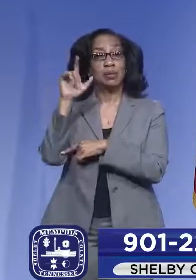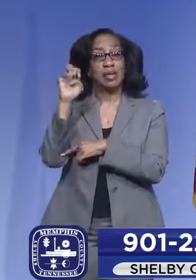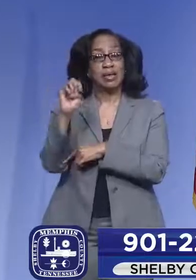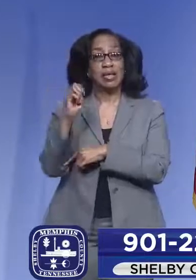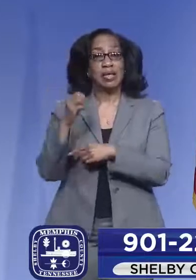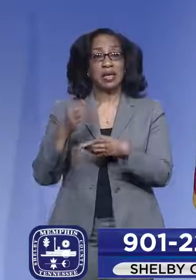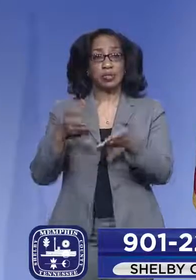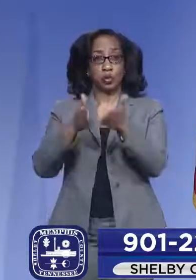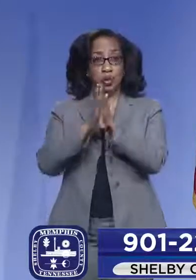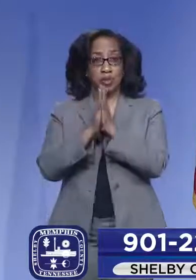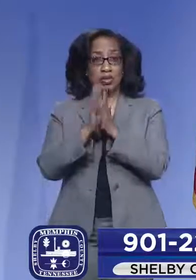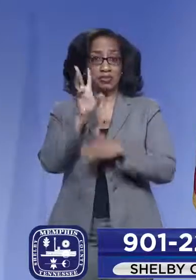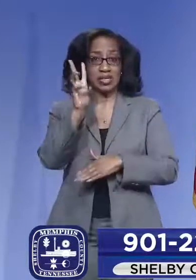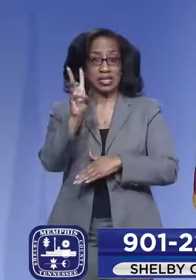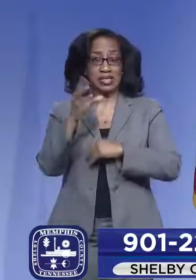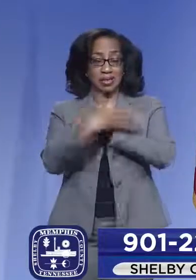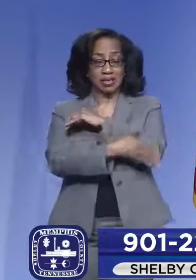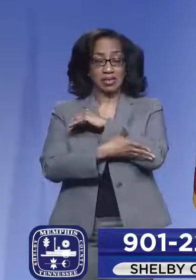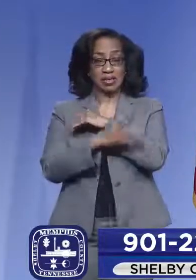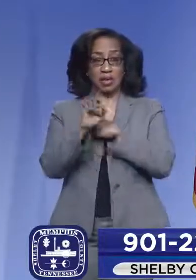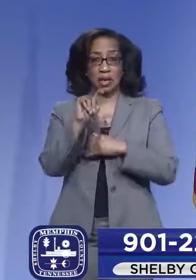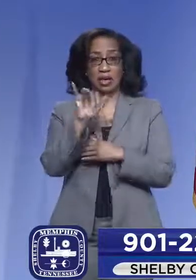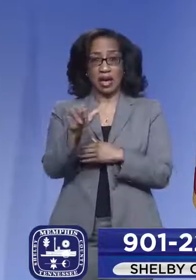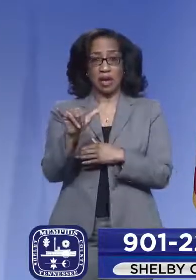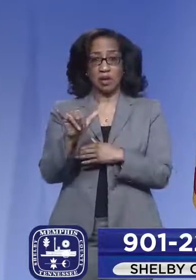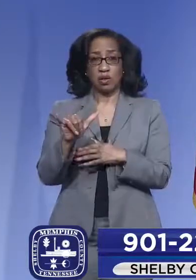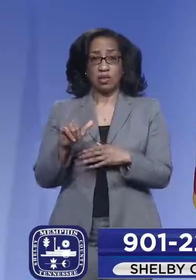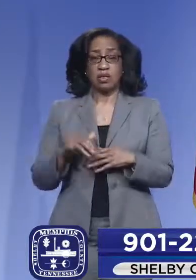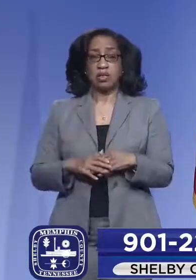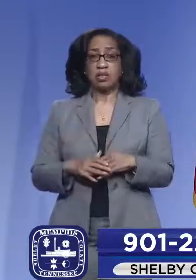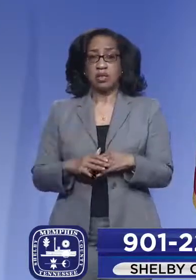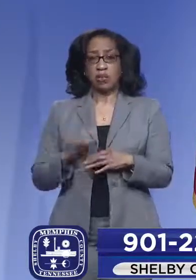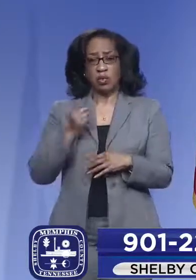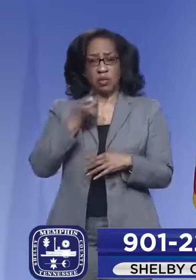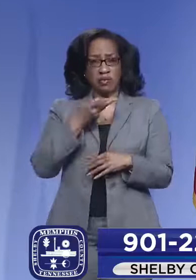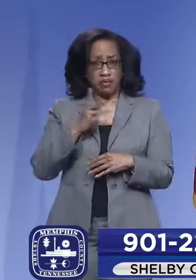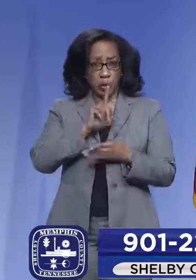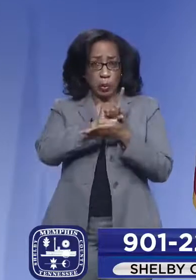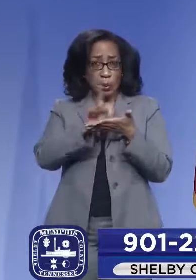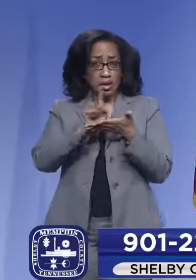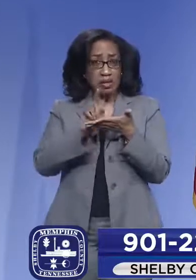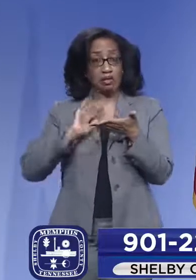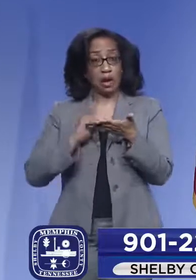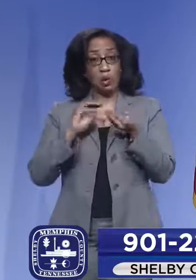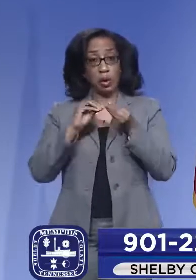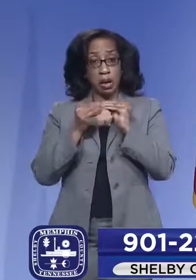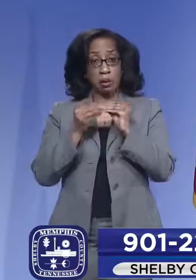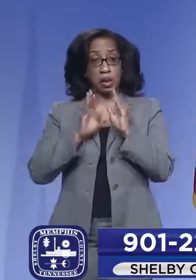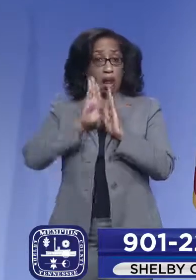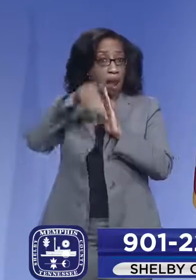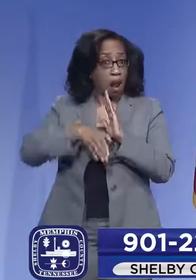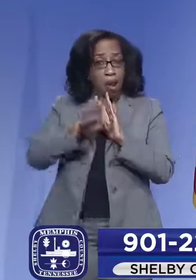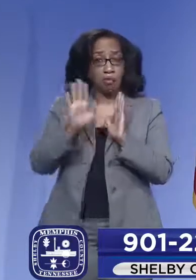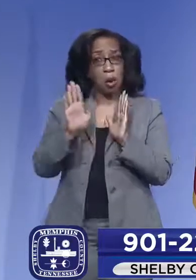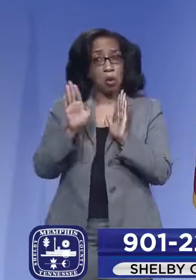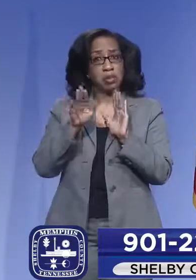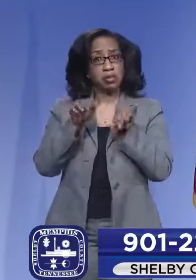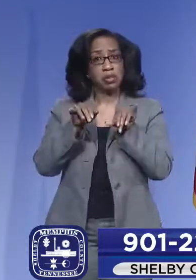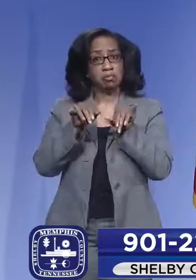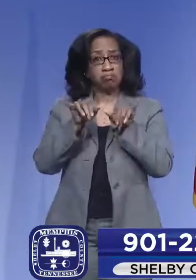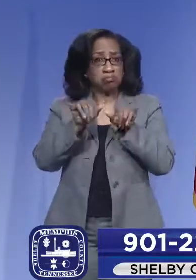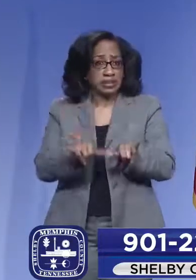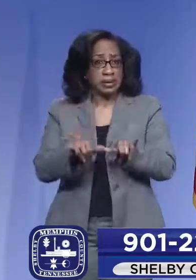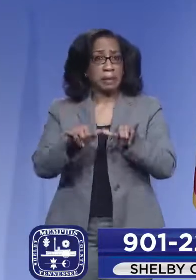Our numbers have been relatively stable for for a few weeks, but we continue to evaluate that because